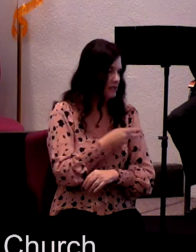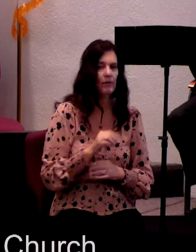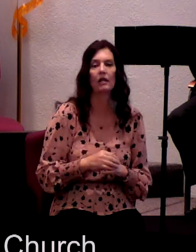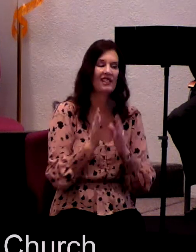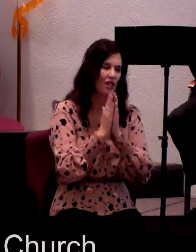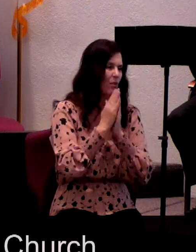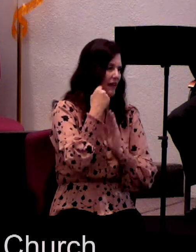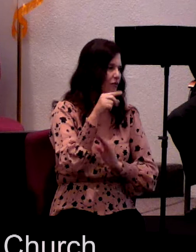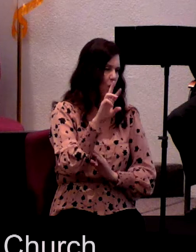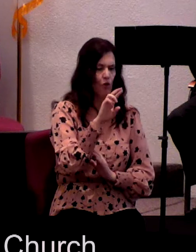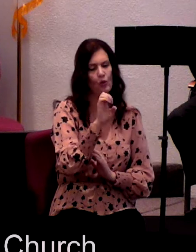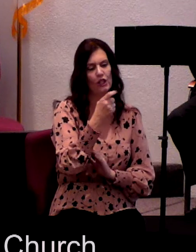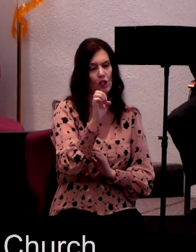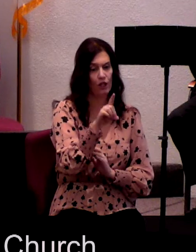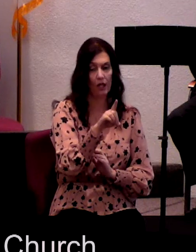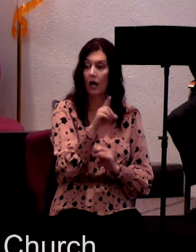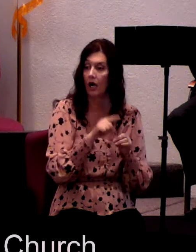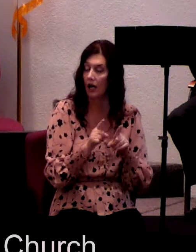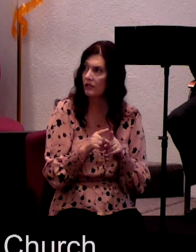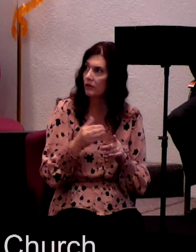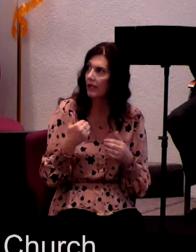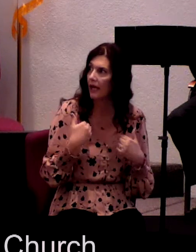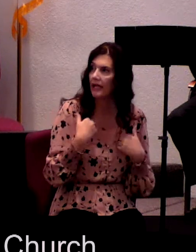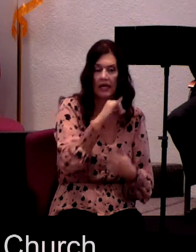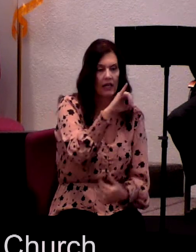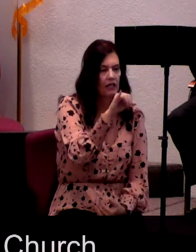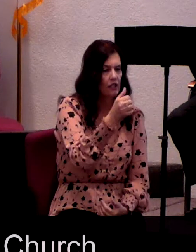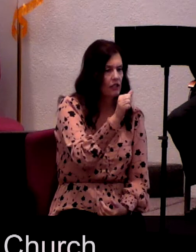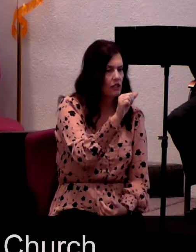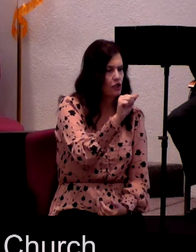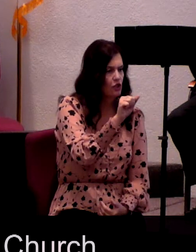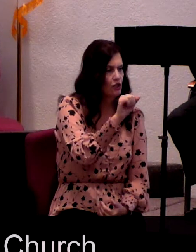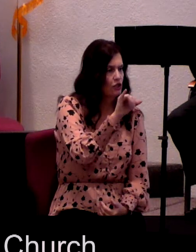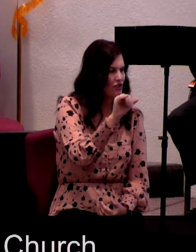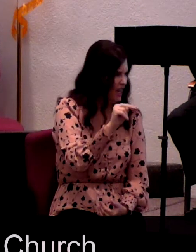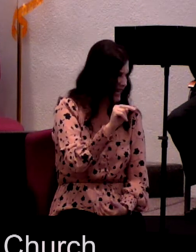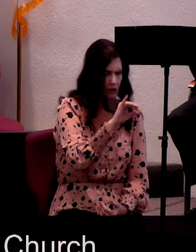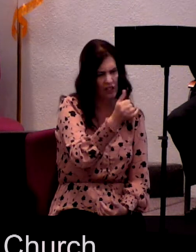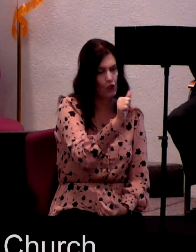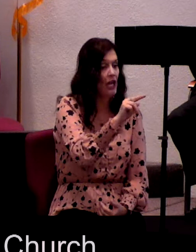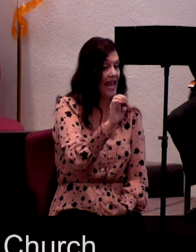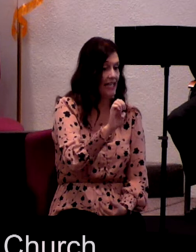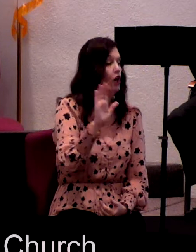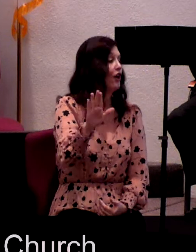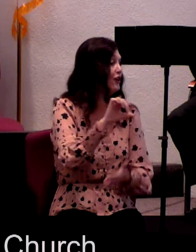prayer for Richard. Also, we had word, Jaden Hine, her surgery was successful.